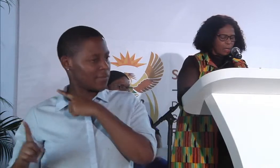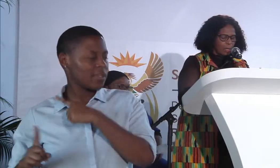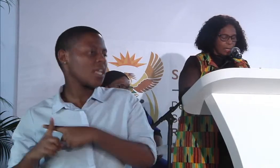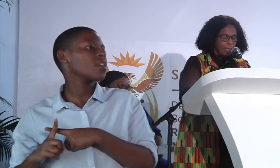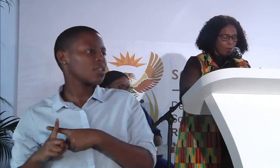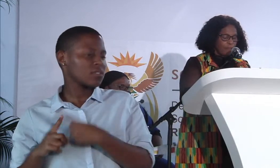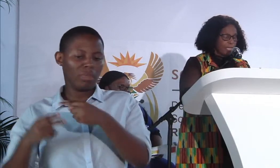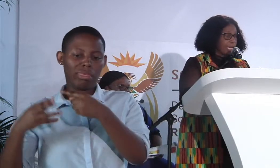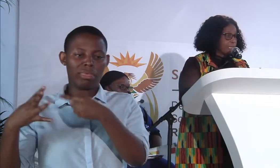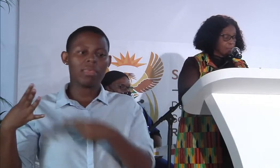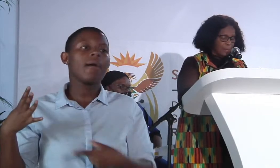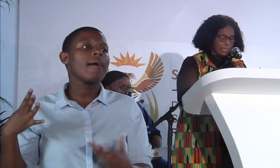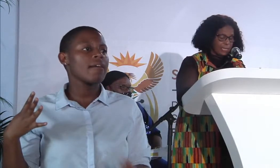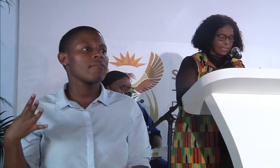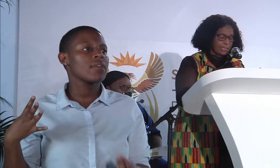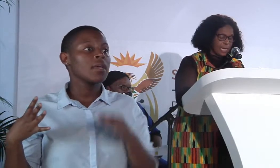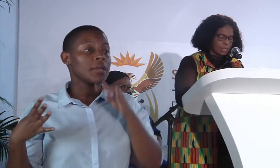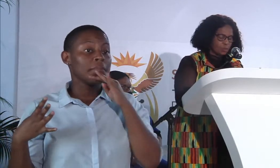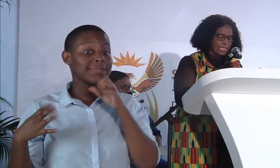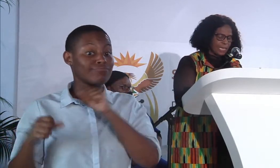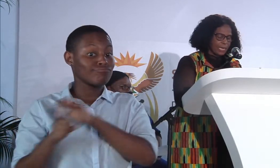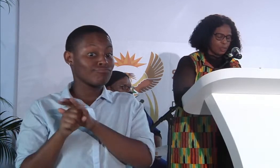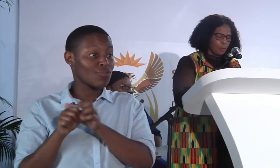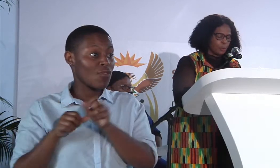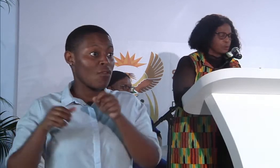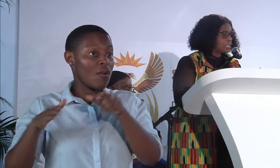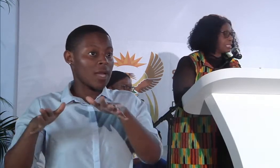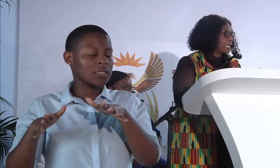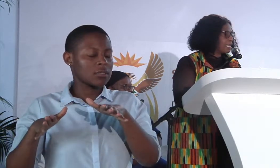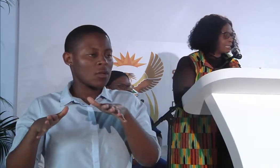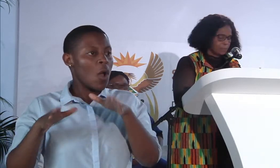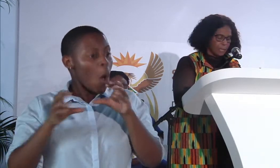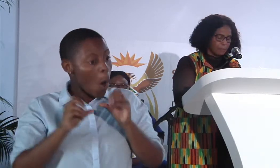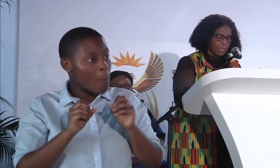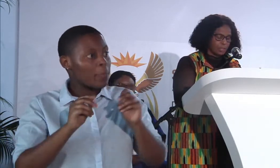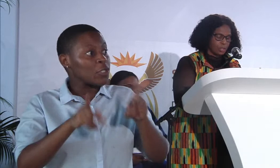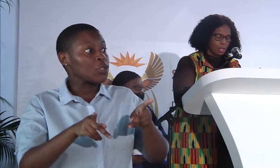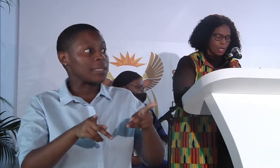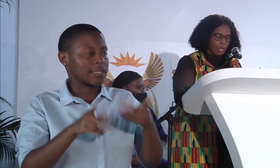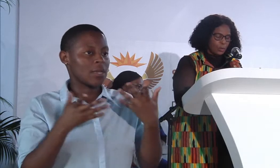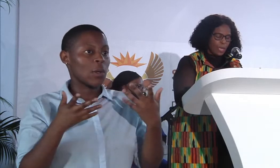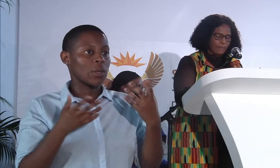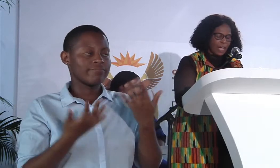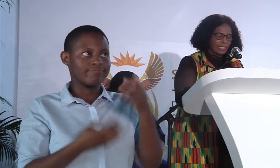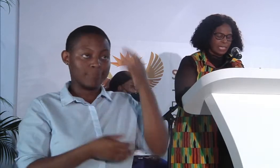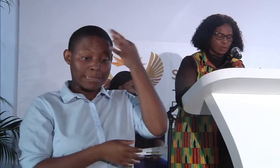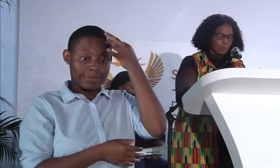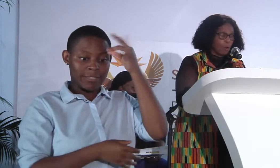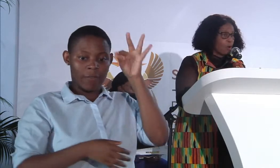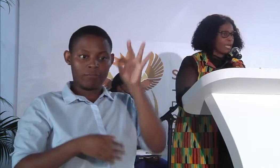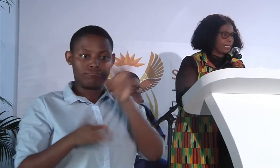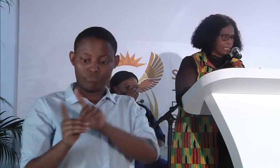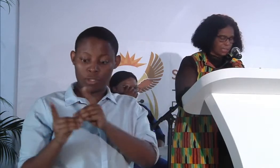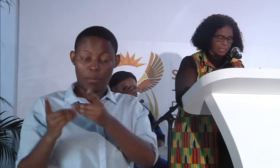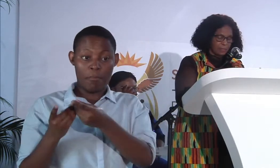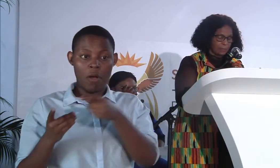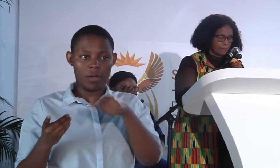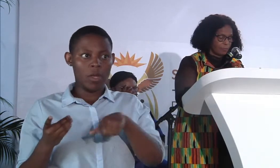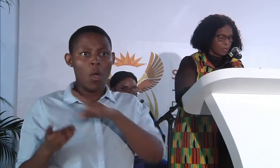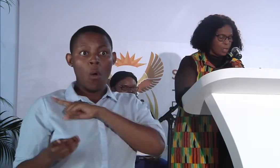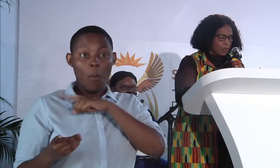COVID-19 presented us with a great opportunity as a department to have access to more